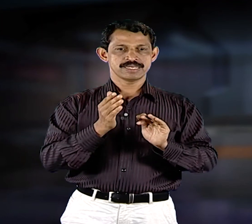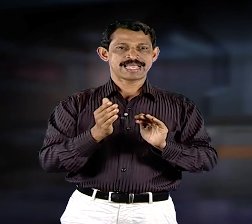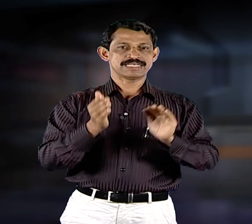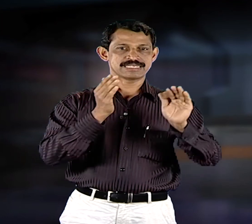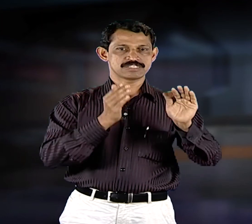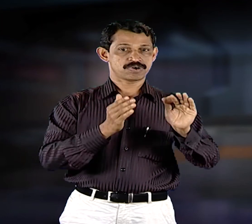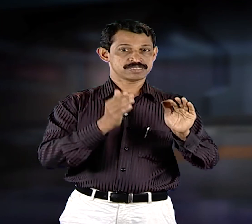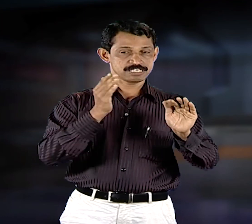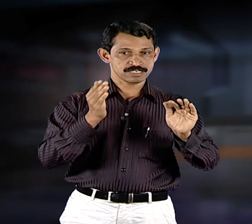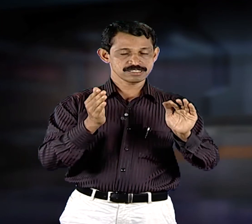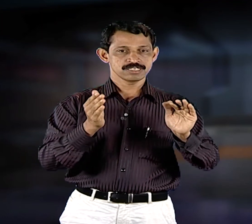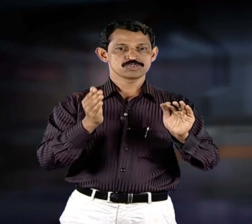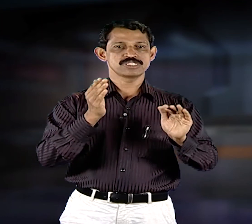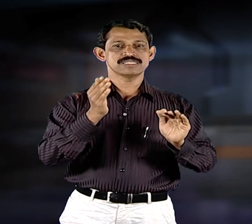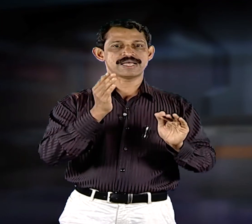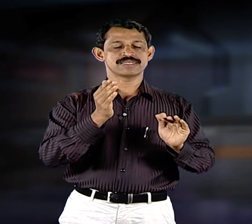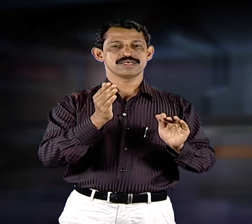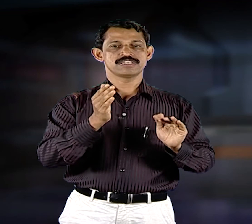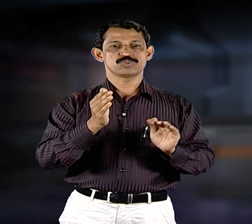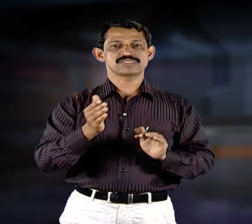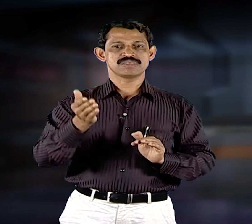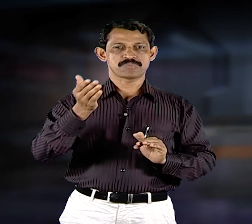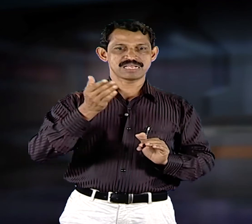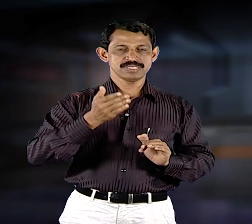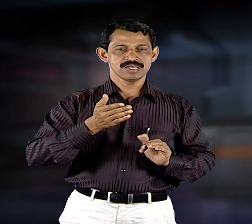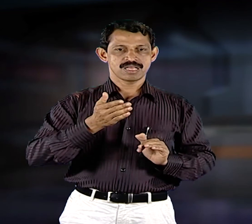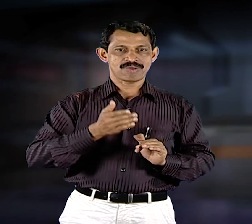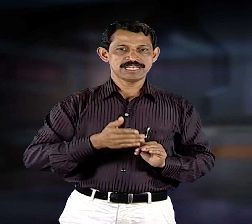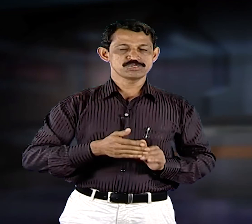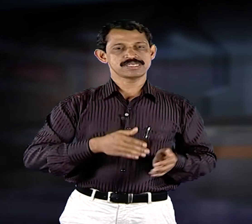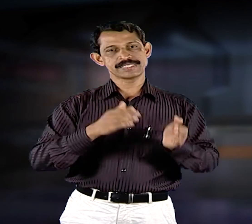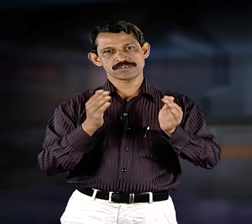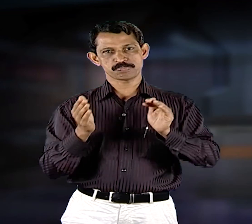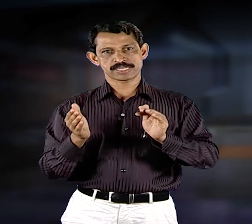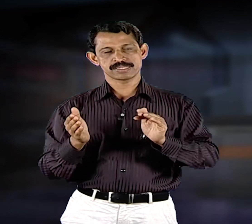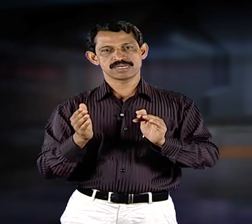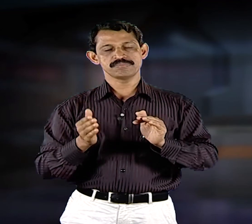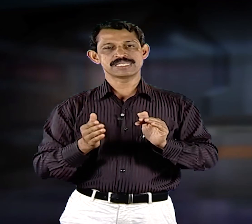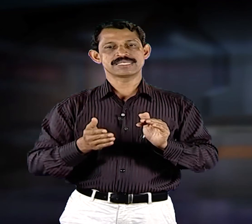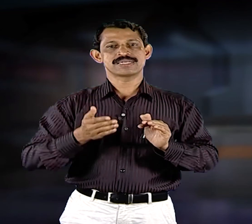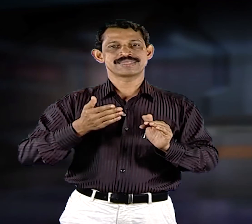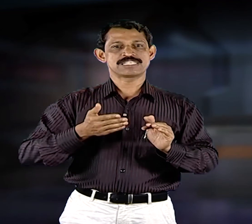and it is for the teachers to see that the students imbibe the values and incorporate them in their day to day